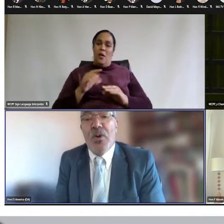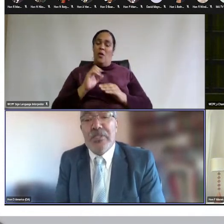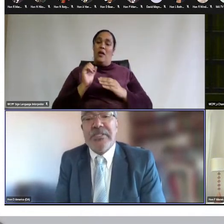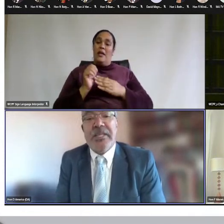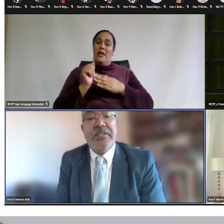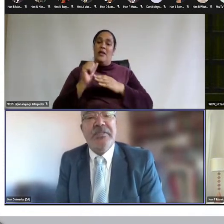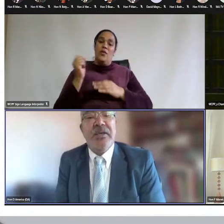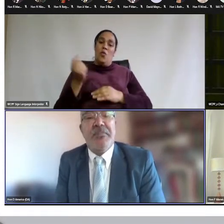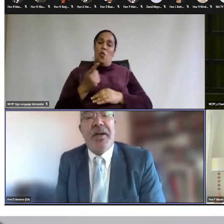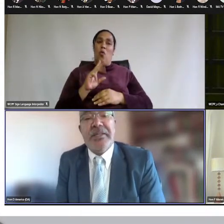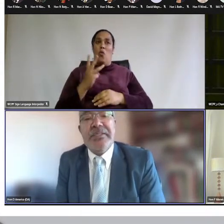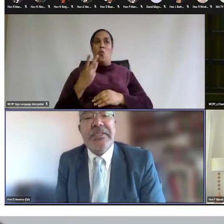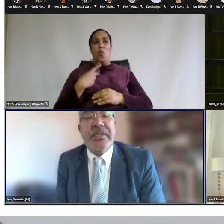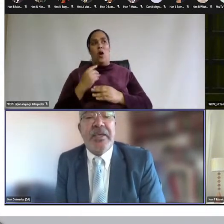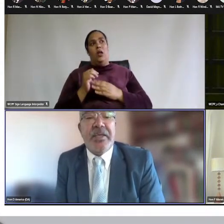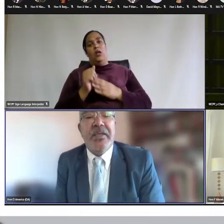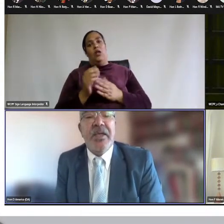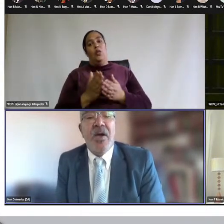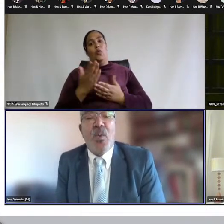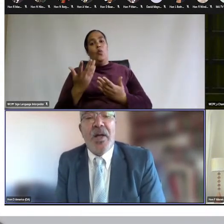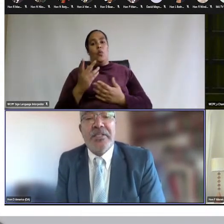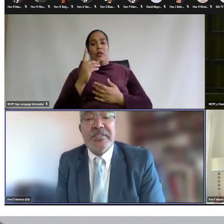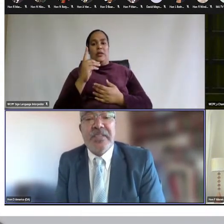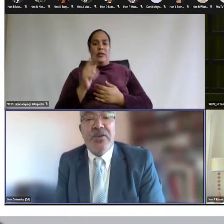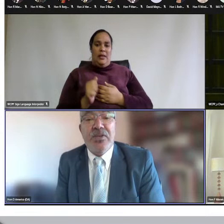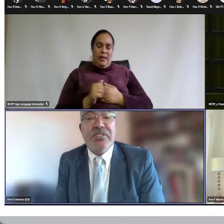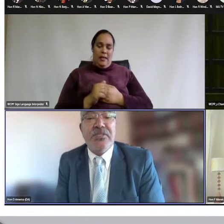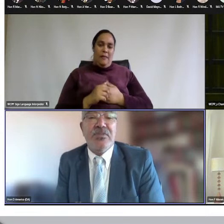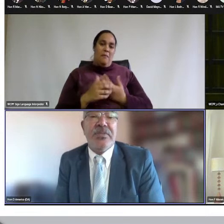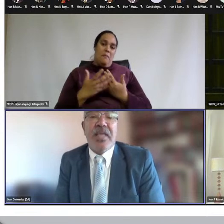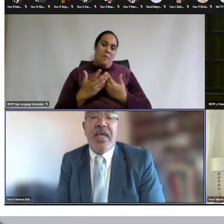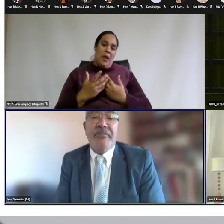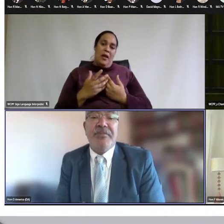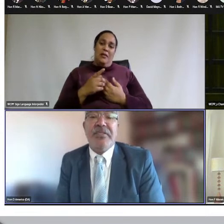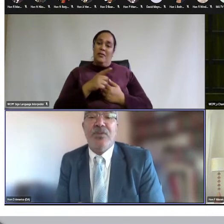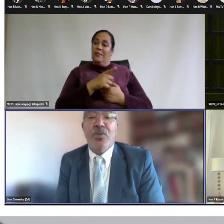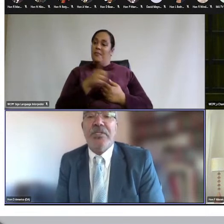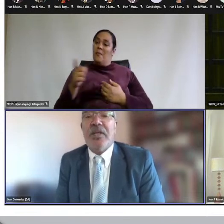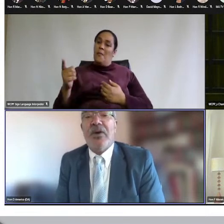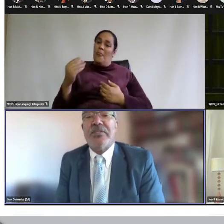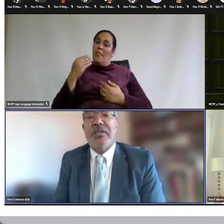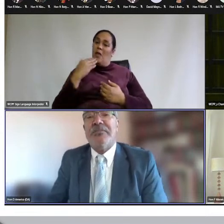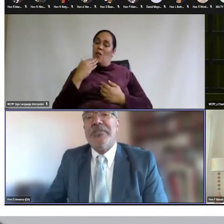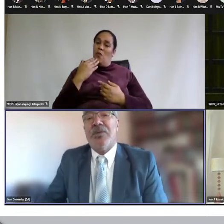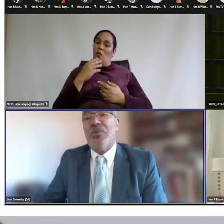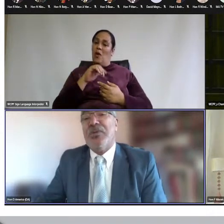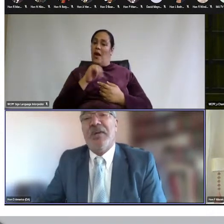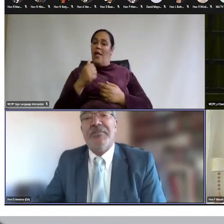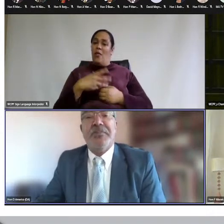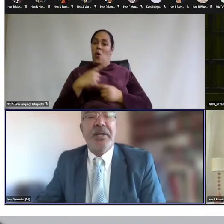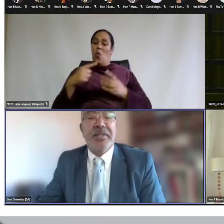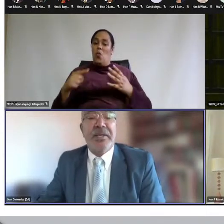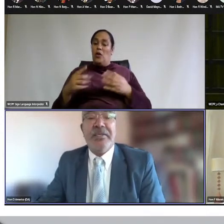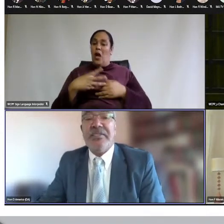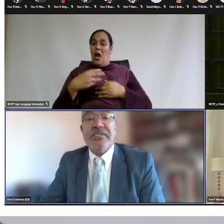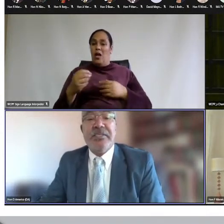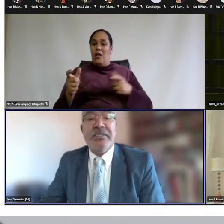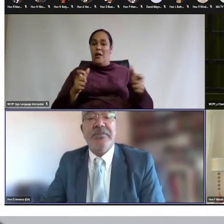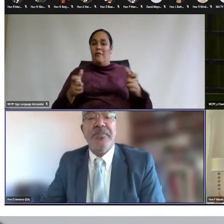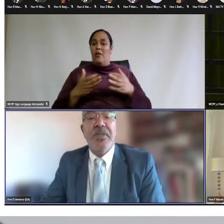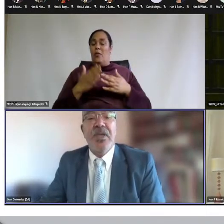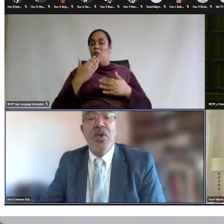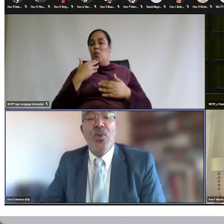or was led by the DA, whilst those with adverse audit outcomes are all governed by the